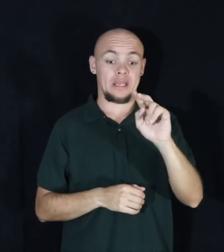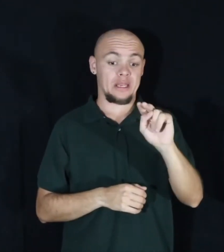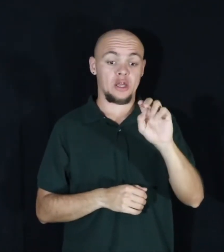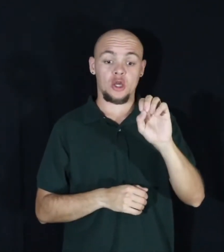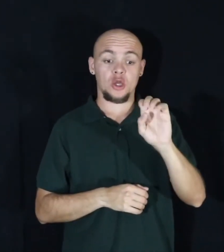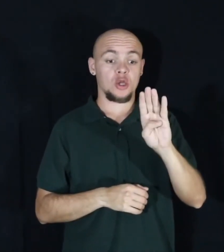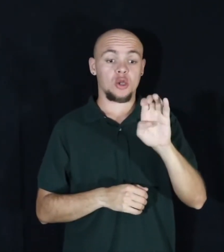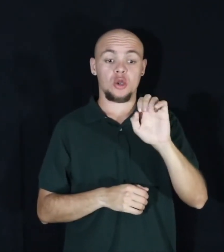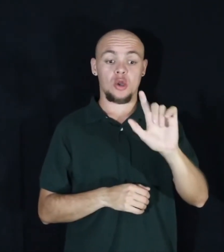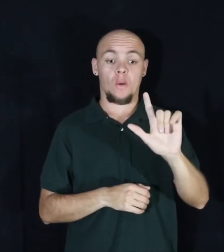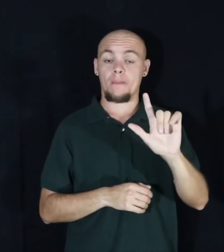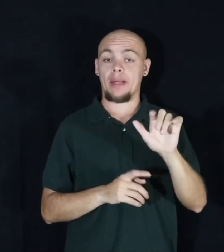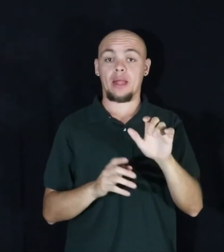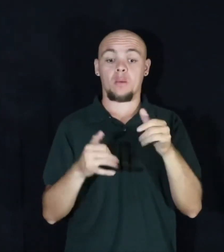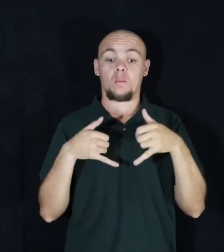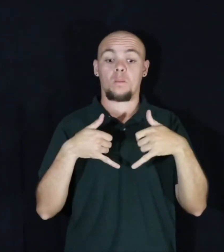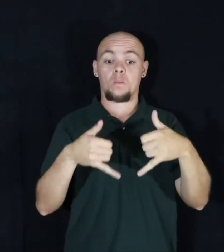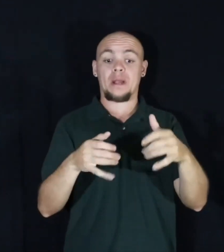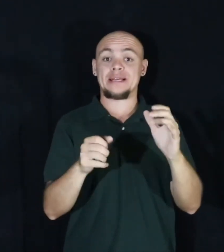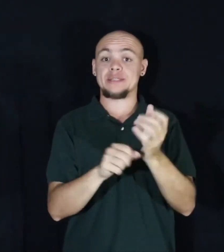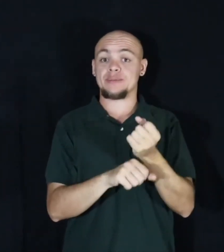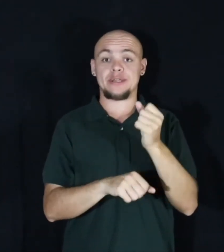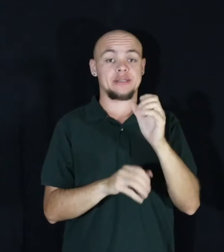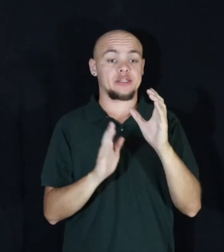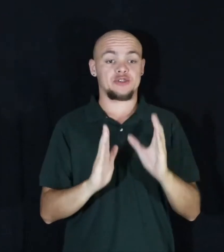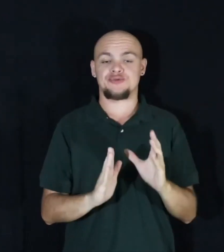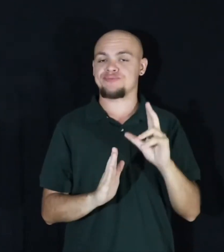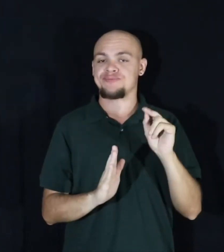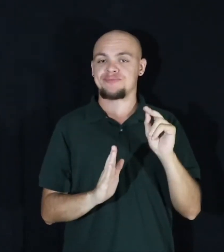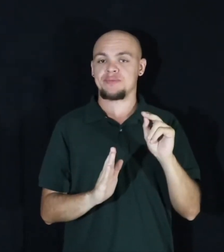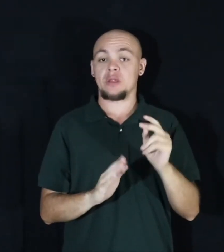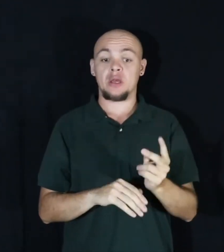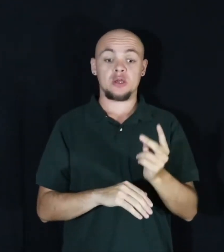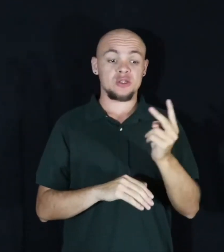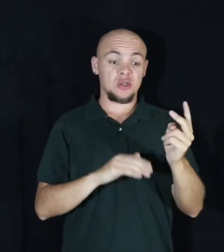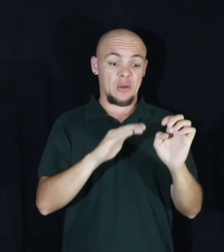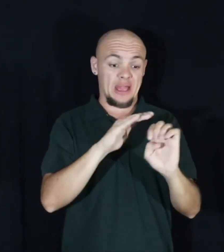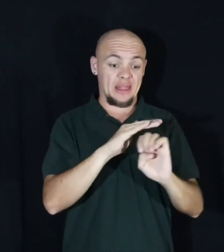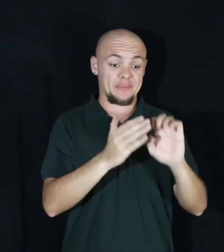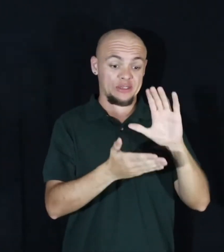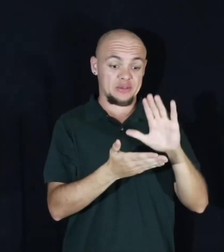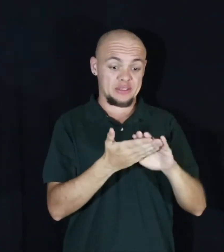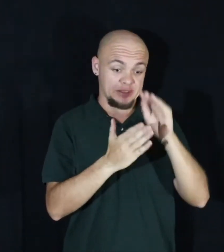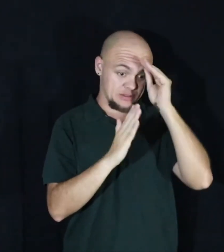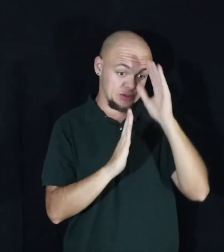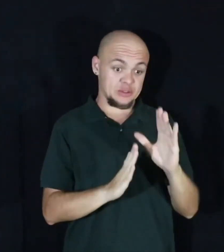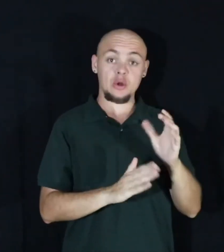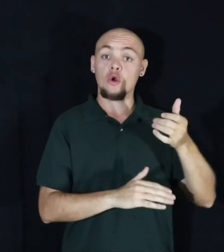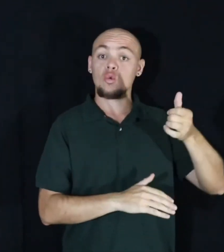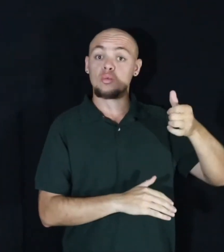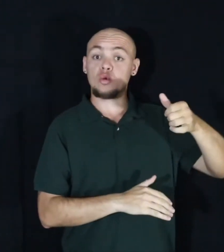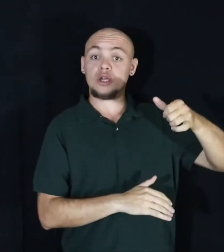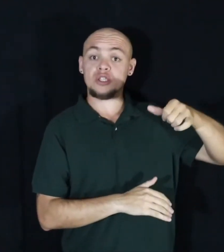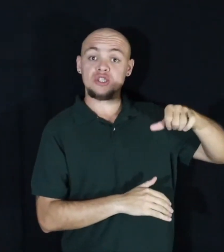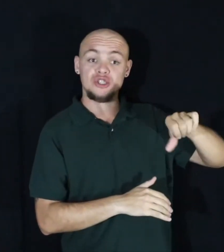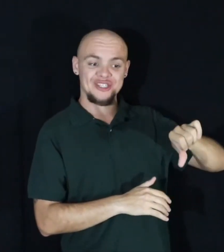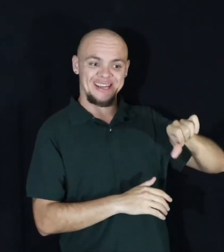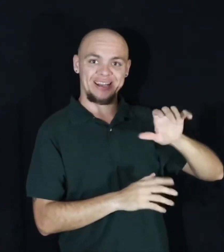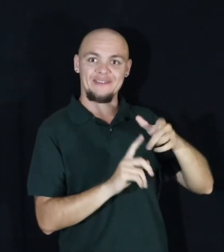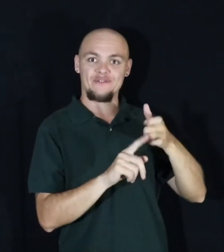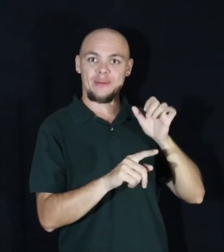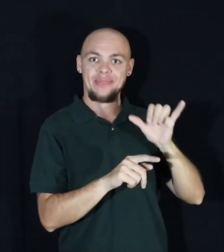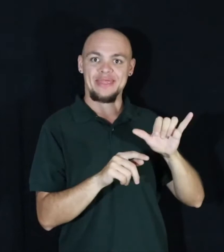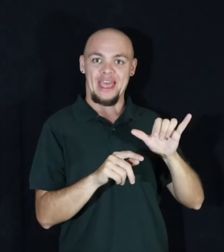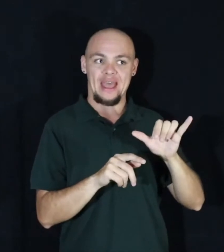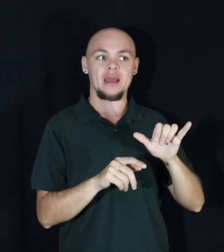pool of applicants. And ironically, 2 elementary students who were rejected from Terman's experiment as